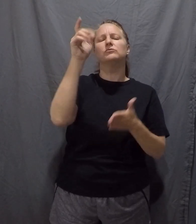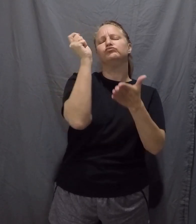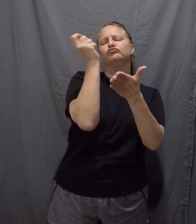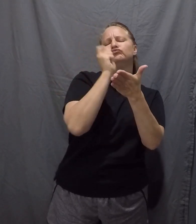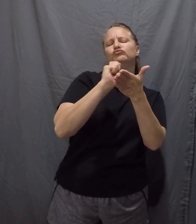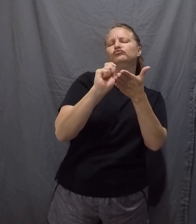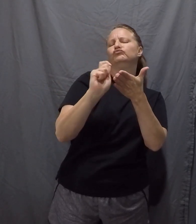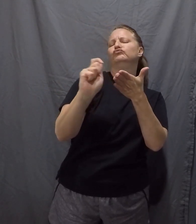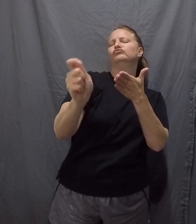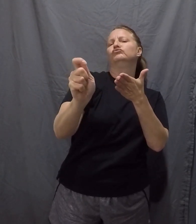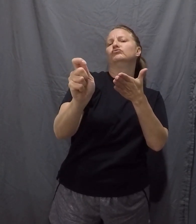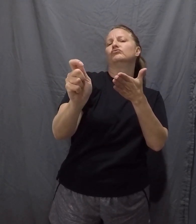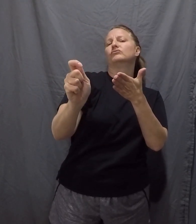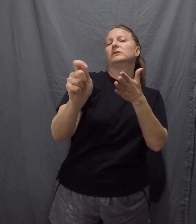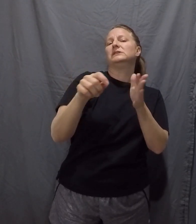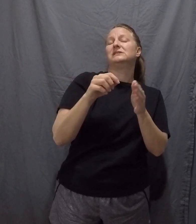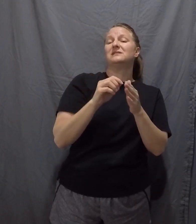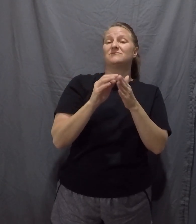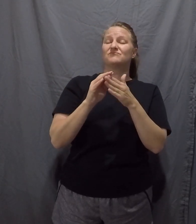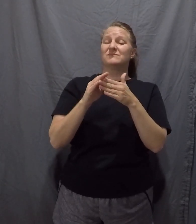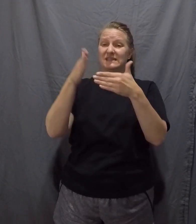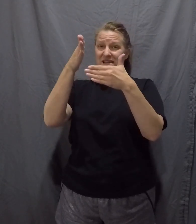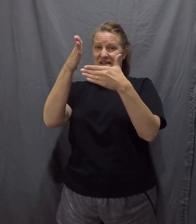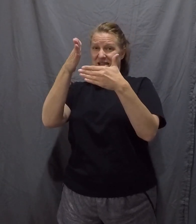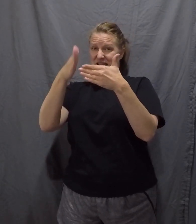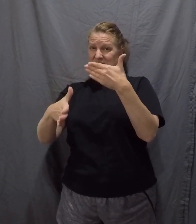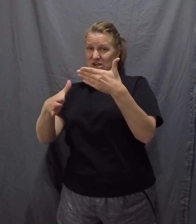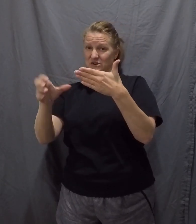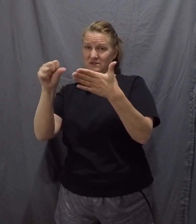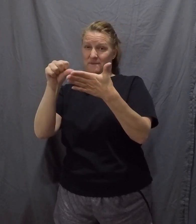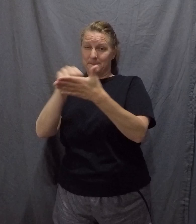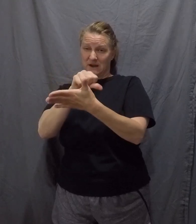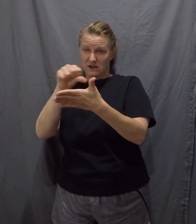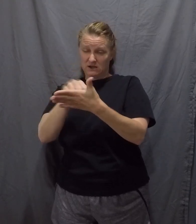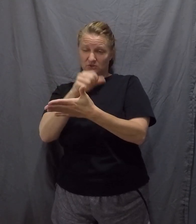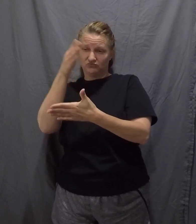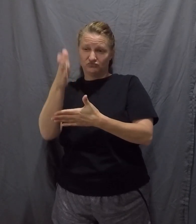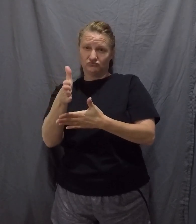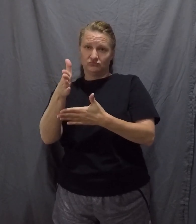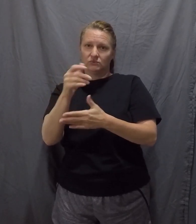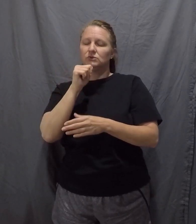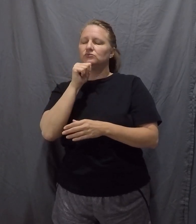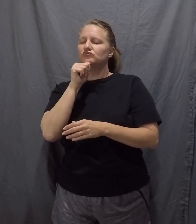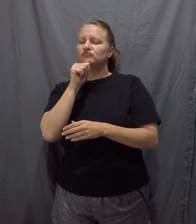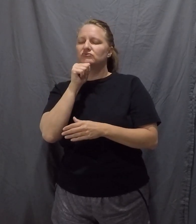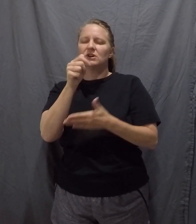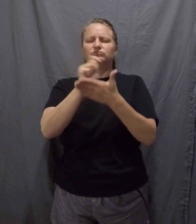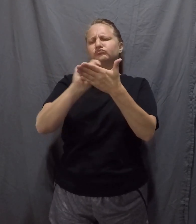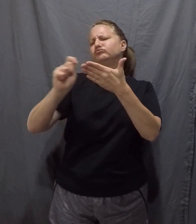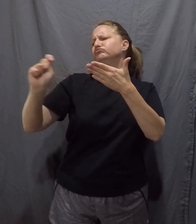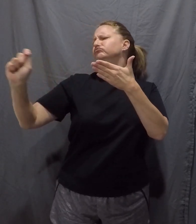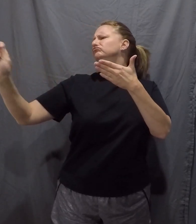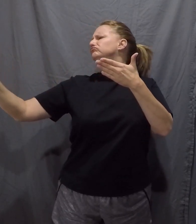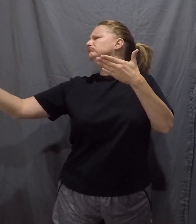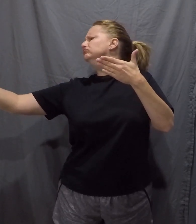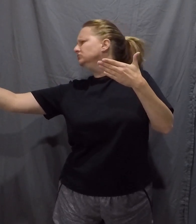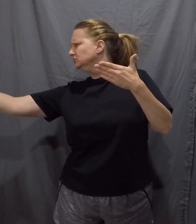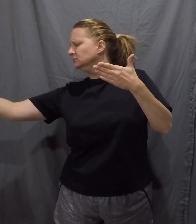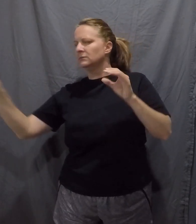almost reach the end of the page. Don't write past the end of the page because then you're writing on the desk and it gets messy. So, I'm a